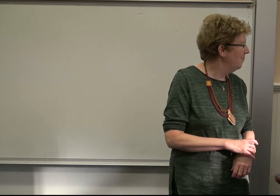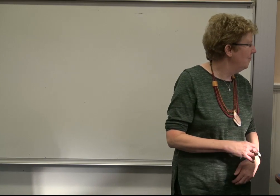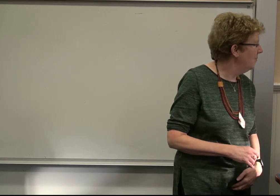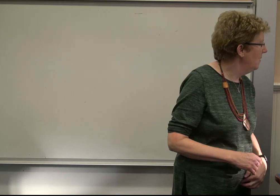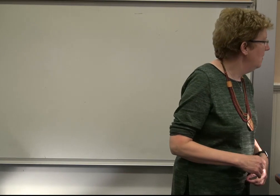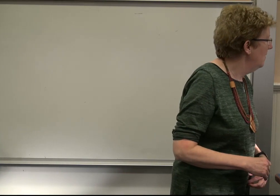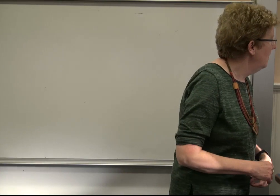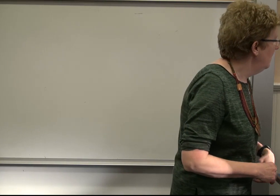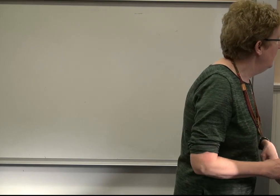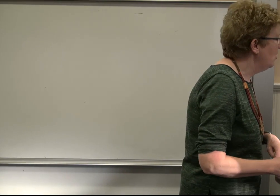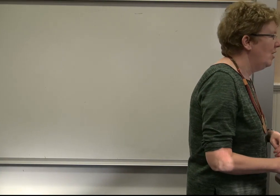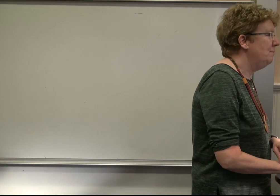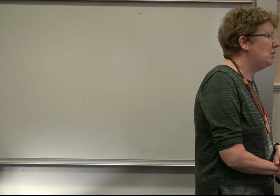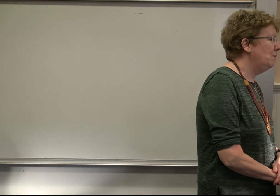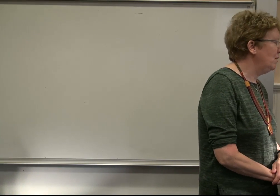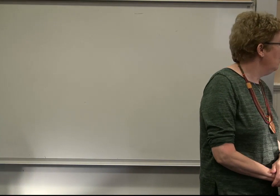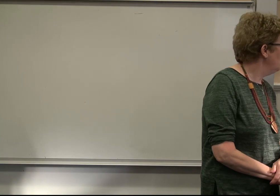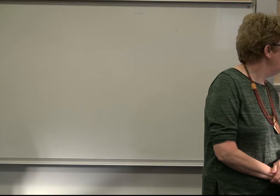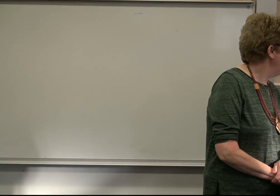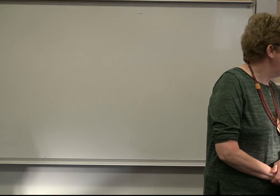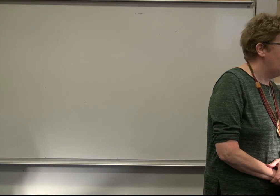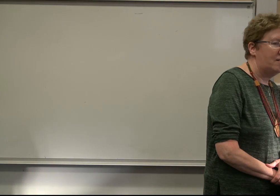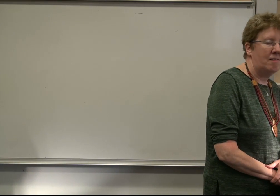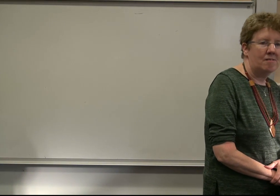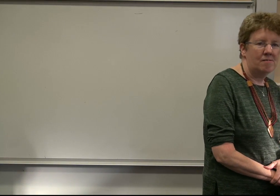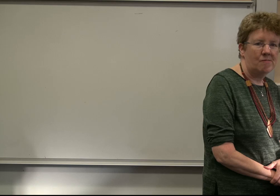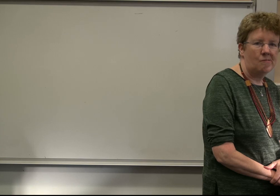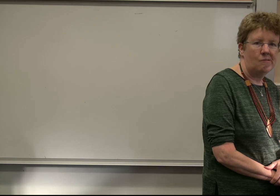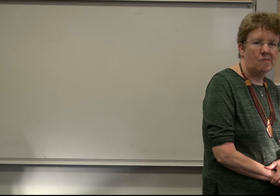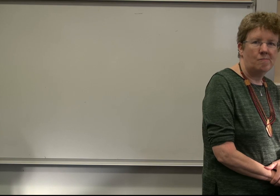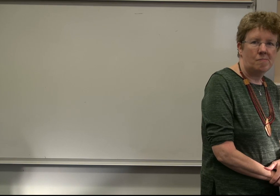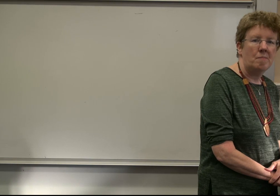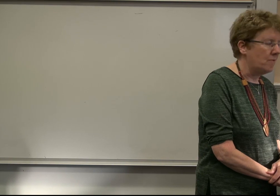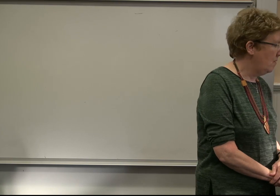SUI project last year. That's right, as it must have well, been one yeah, of those, yeah, yeah. yeah.